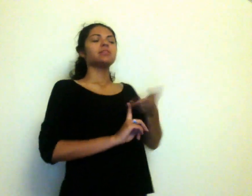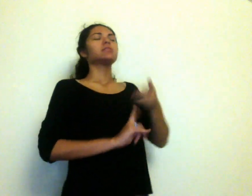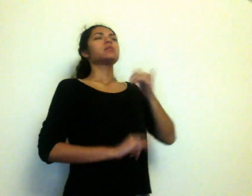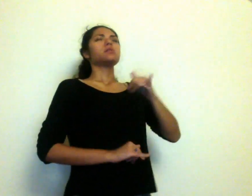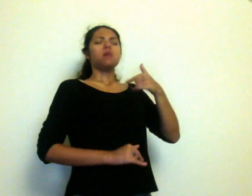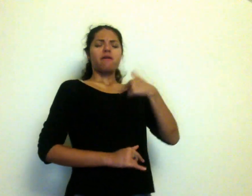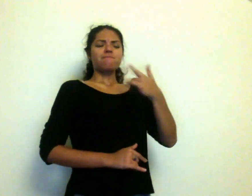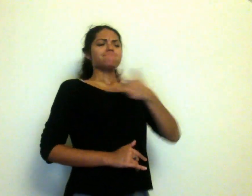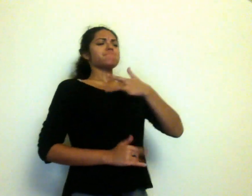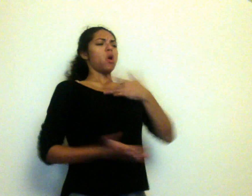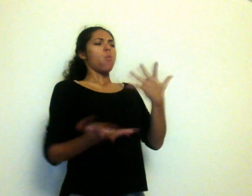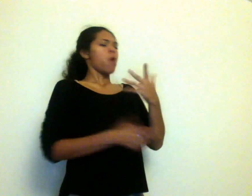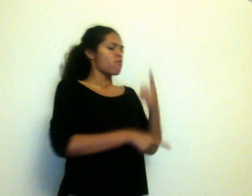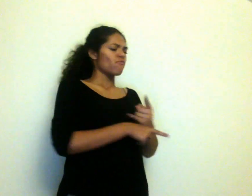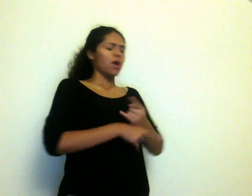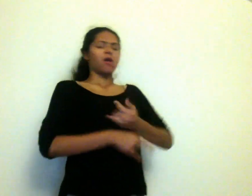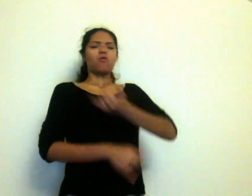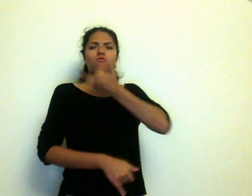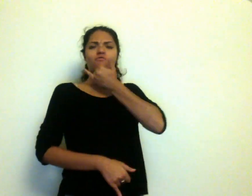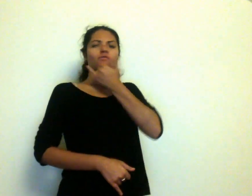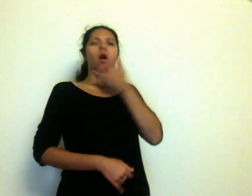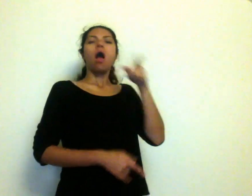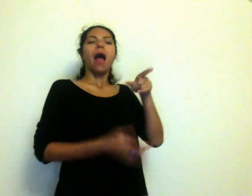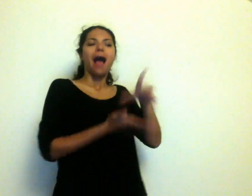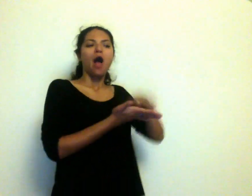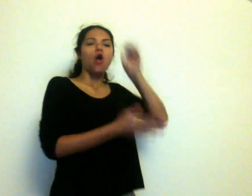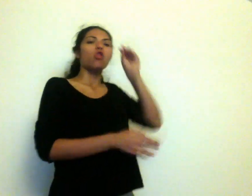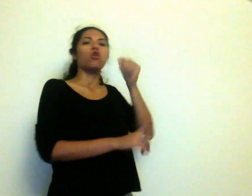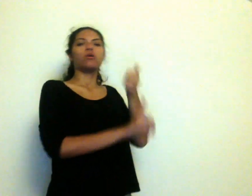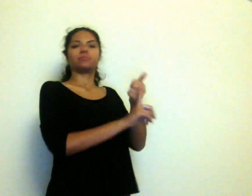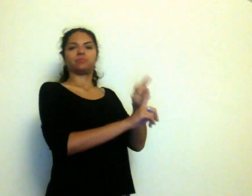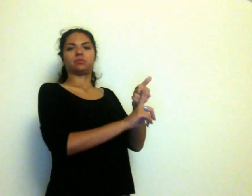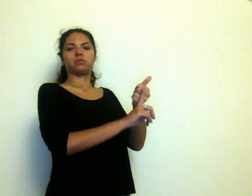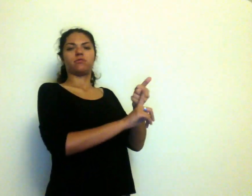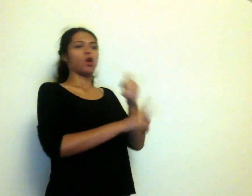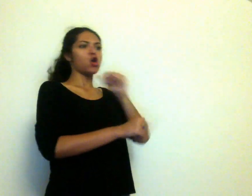You couldn't prescribe it with a sense of immediacy and send him on.